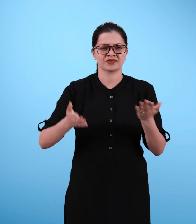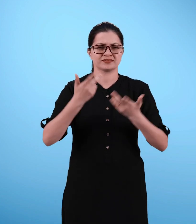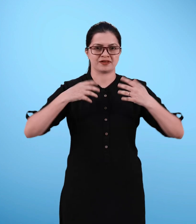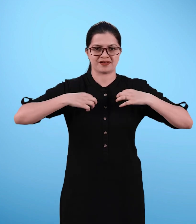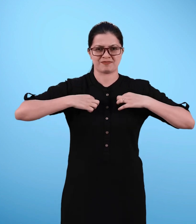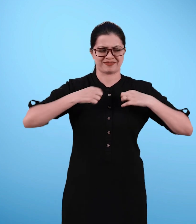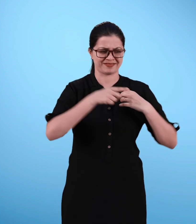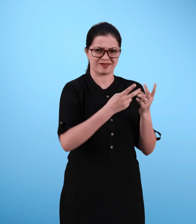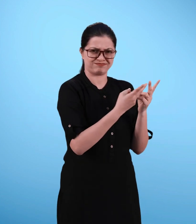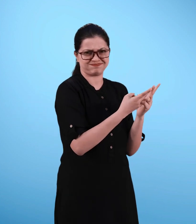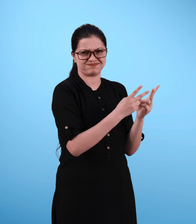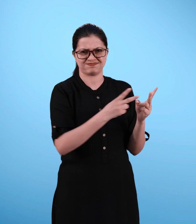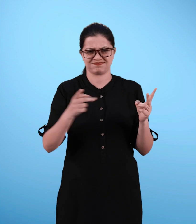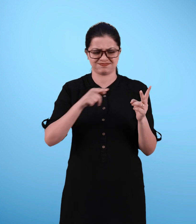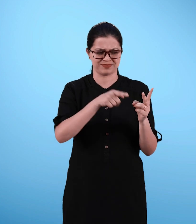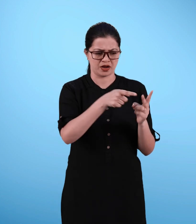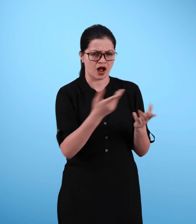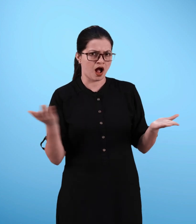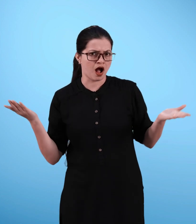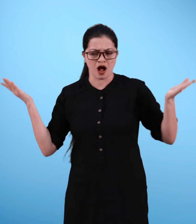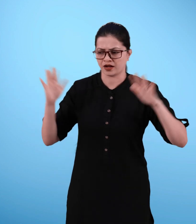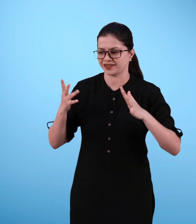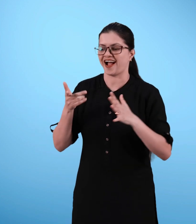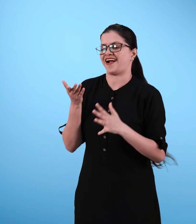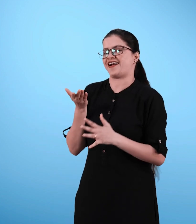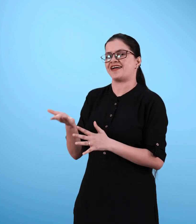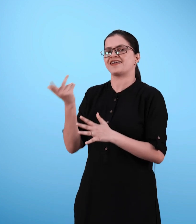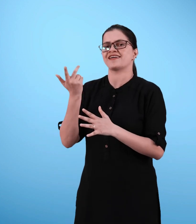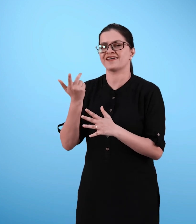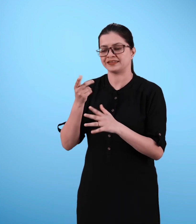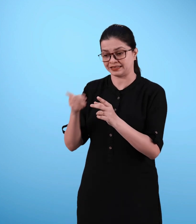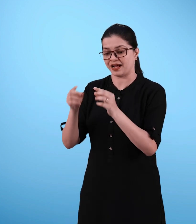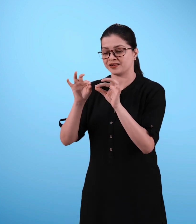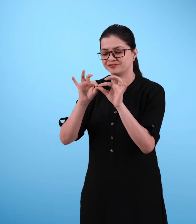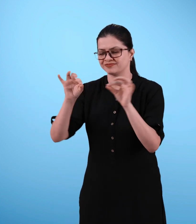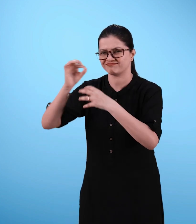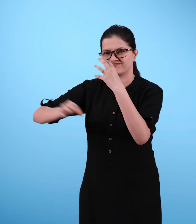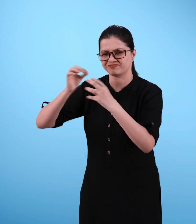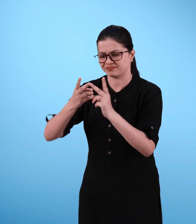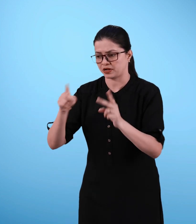Fabrics are made up of yarns and yarns are further made up of fibers.